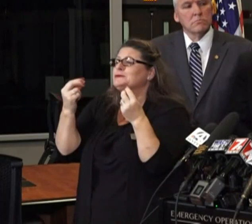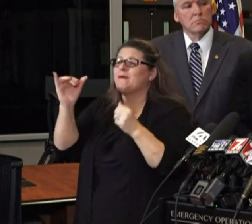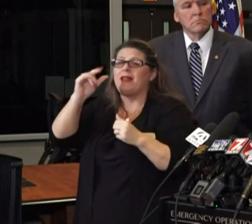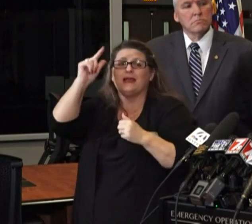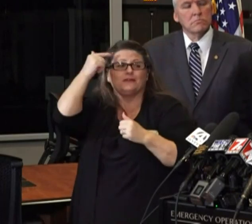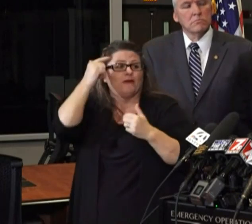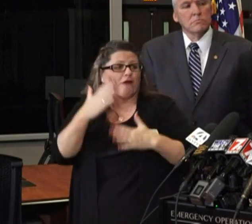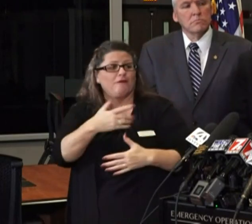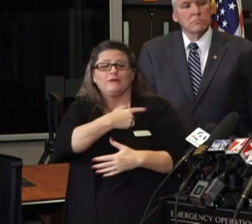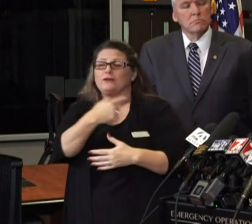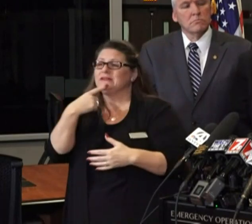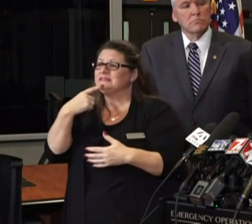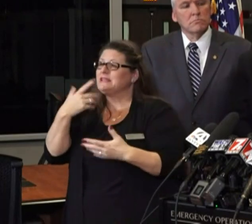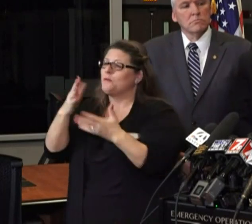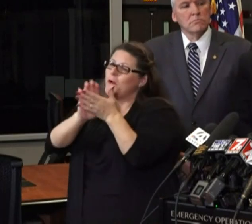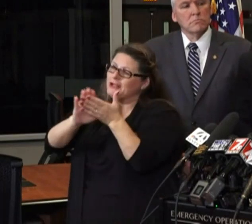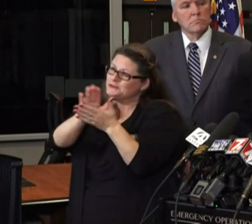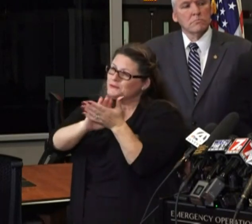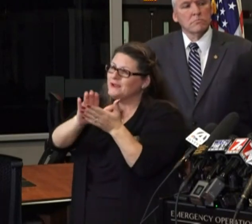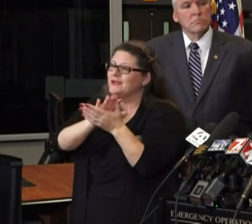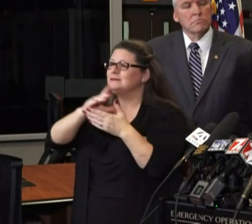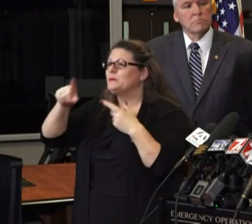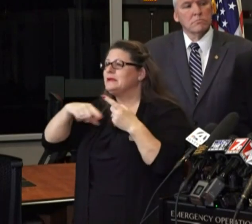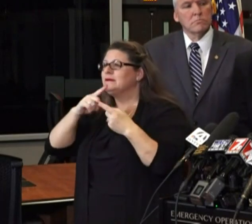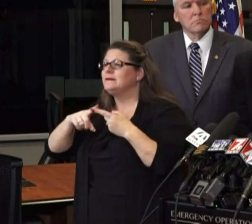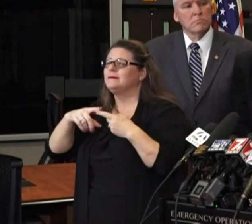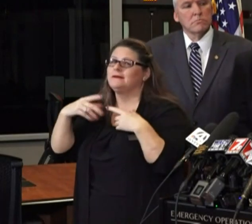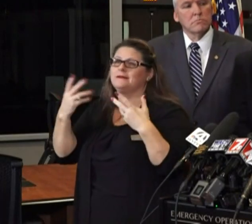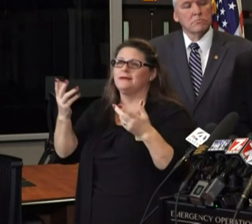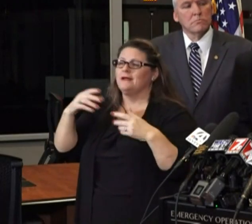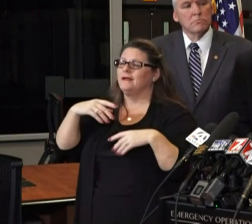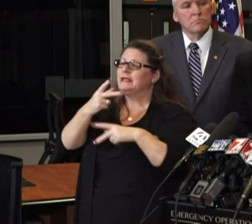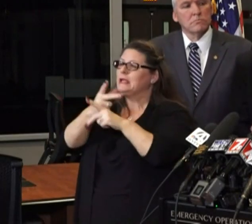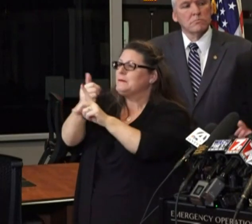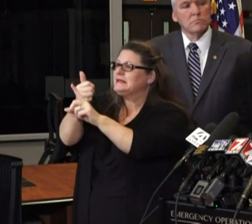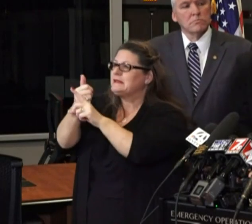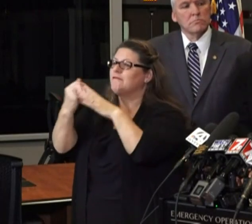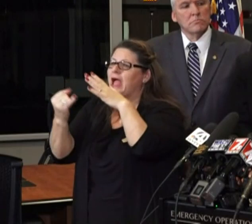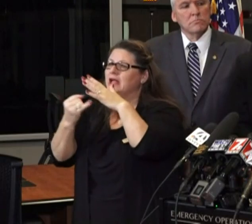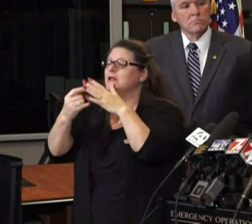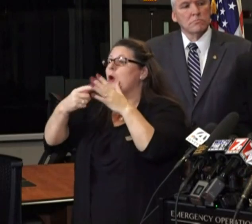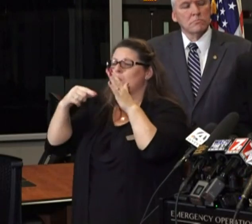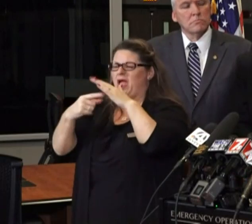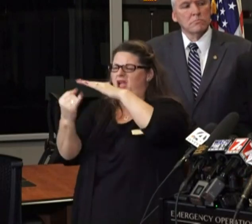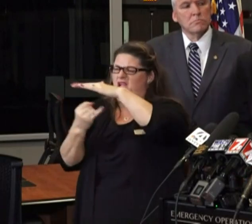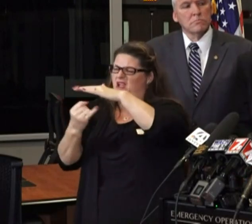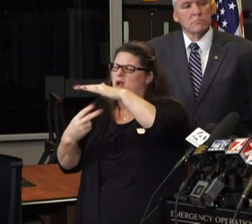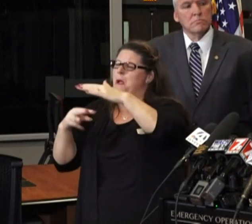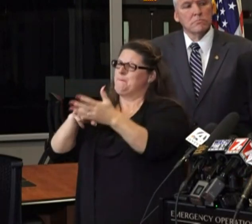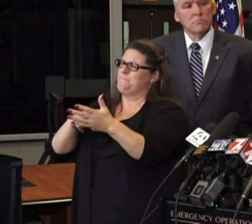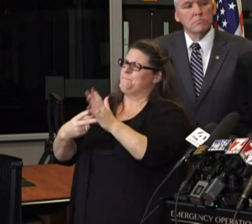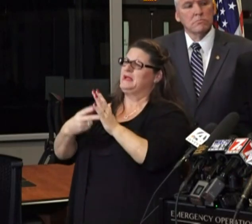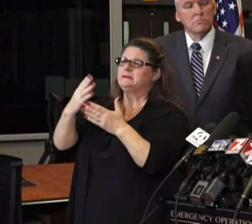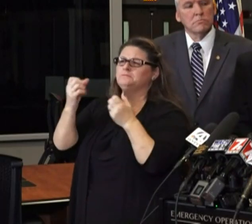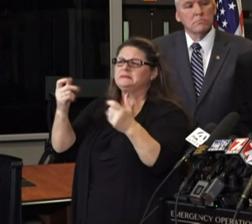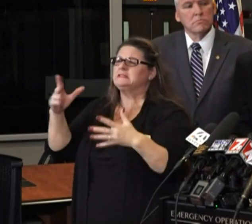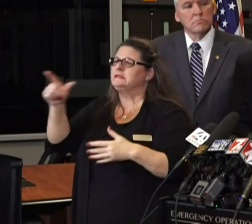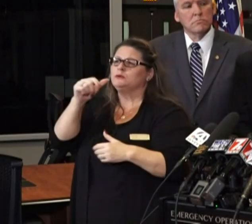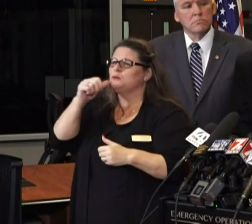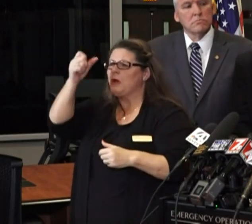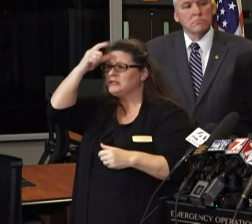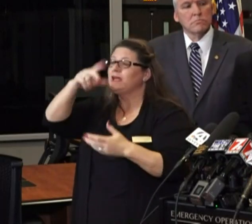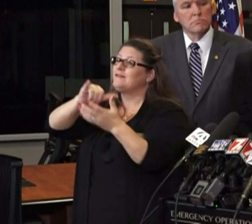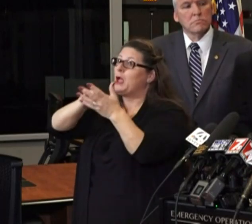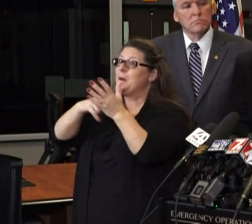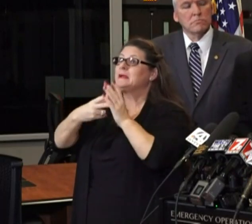was saying, when to wash your hands, when to isolate yourself, what isolation means. A lot of people don't understand that, so it means staying